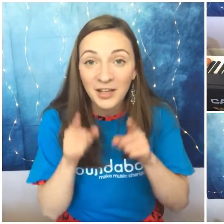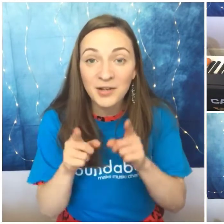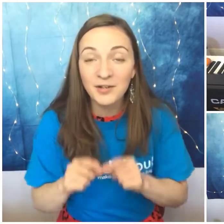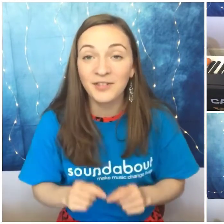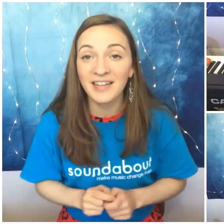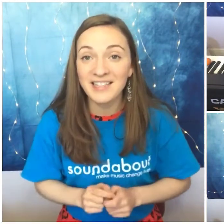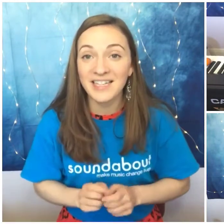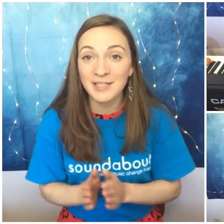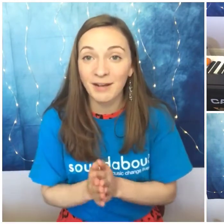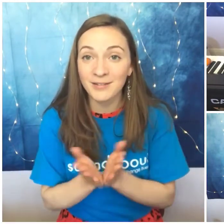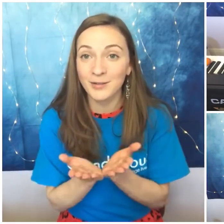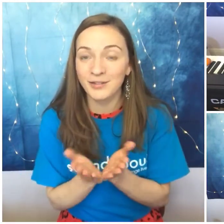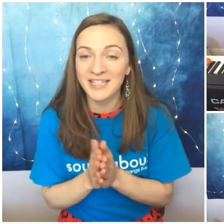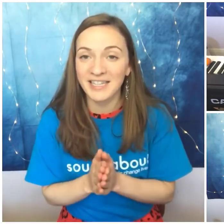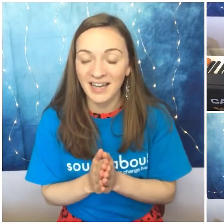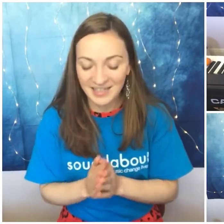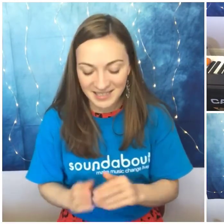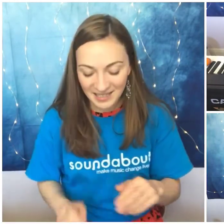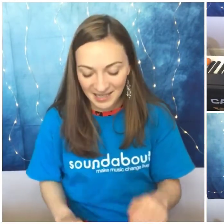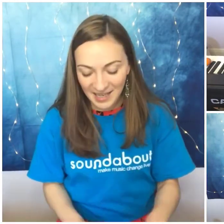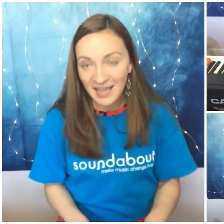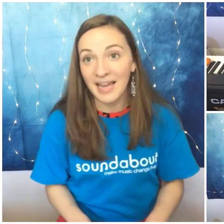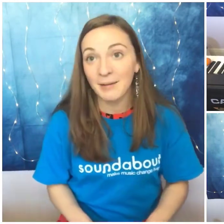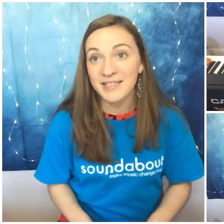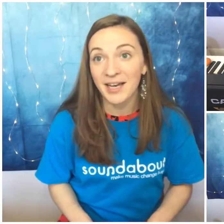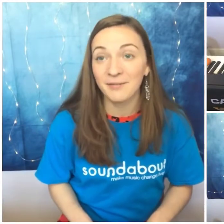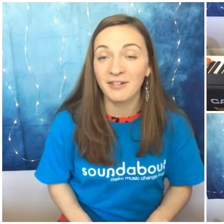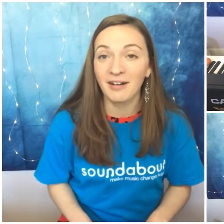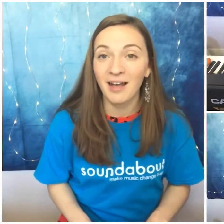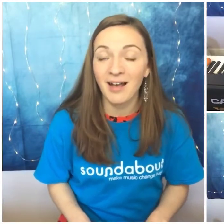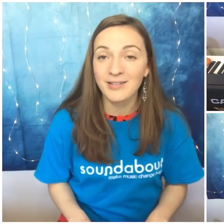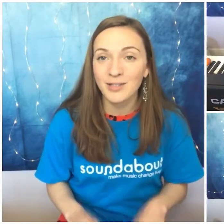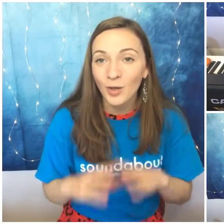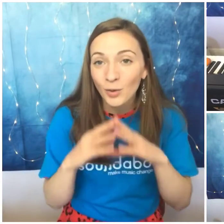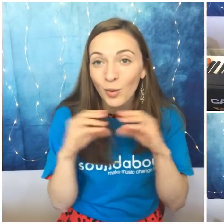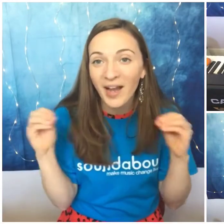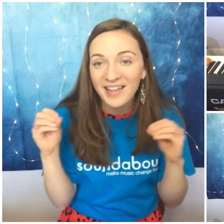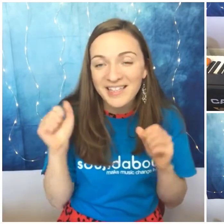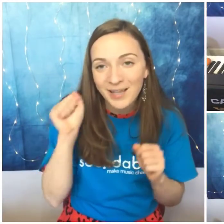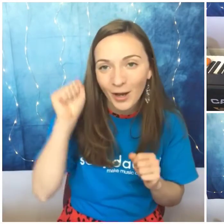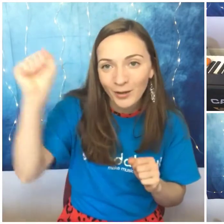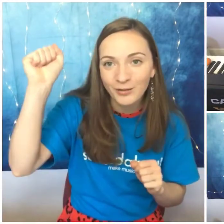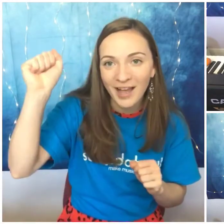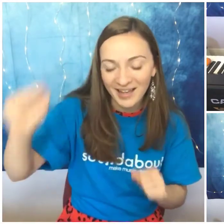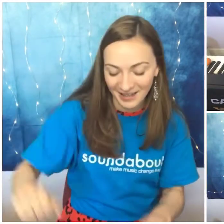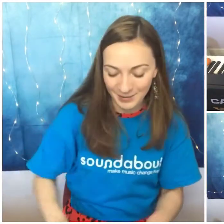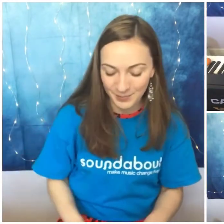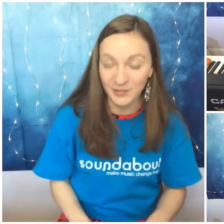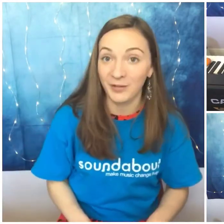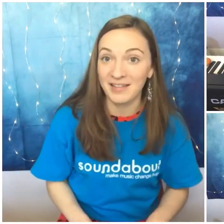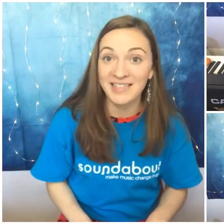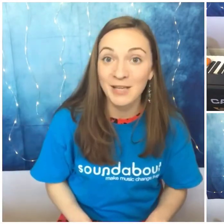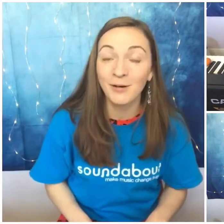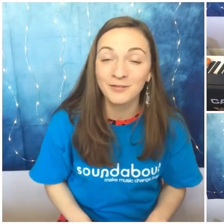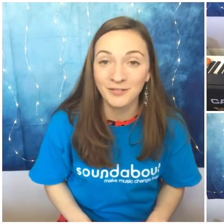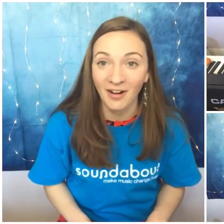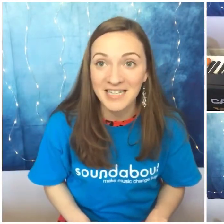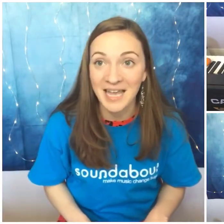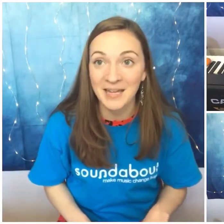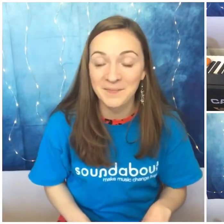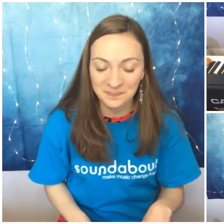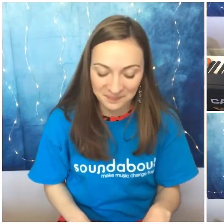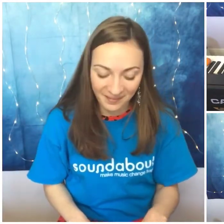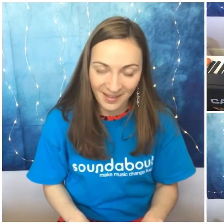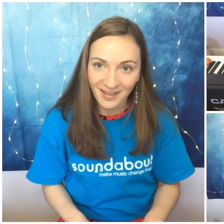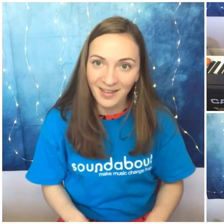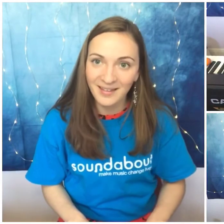Thank you for listening to our story tonight. Now it's time for our last quiet hooray before I see you on